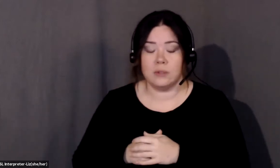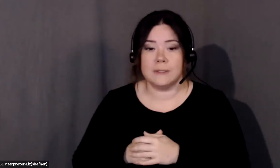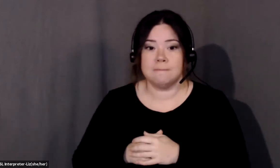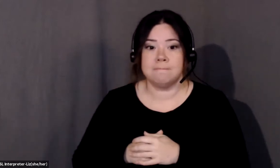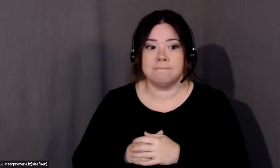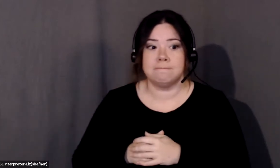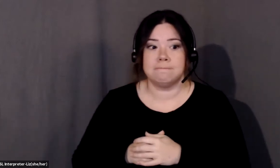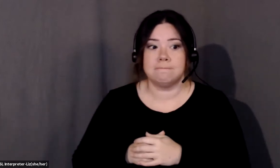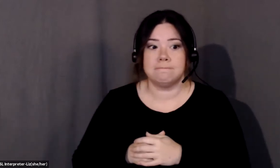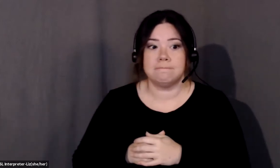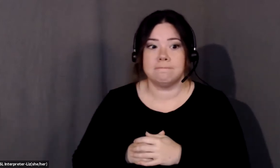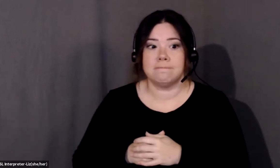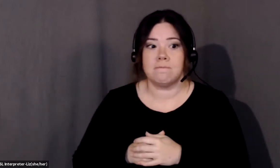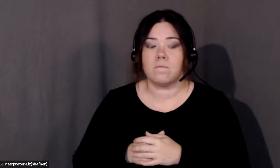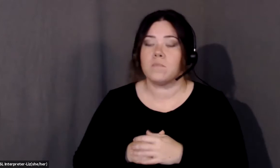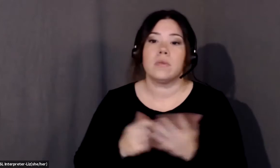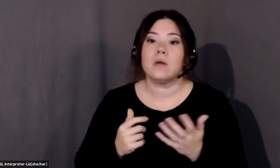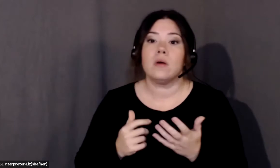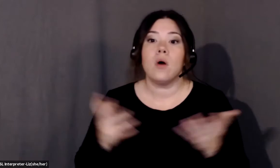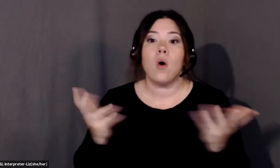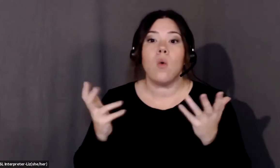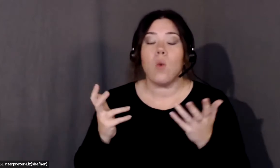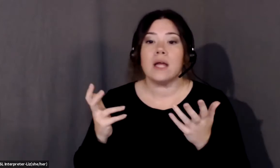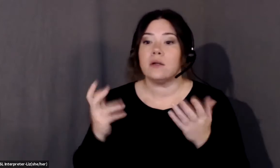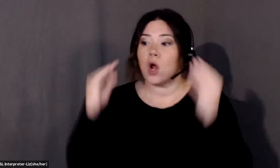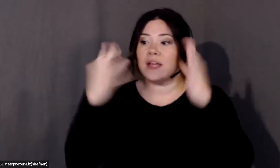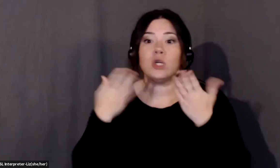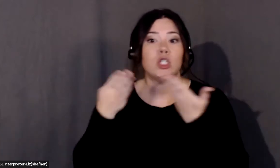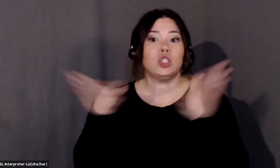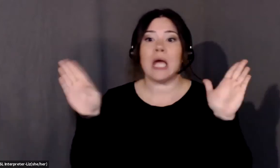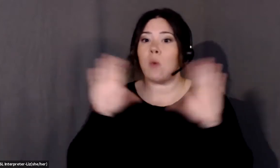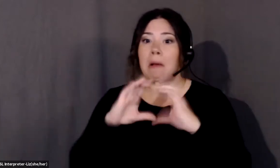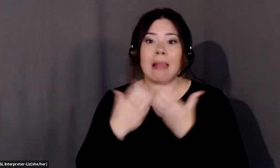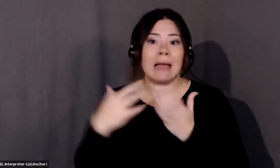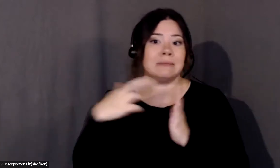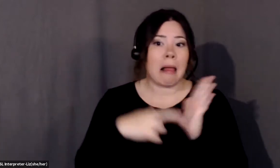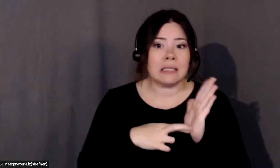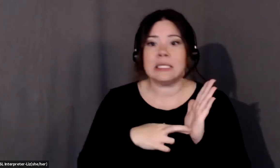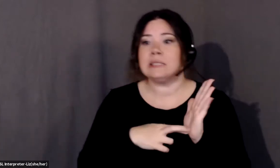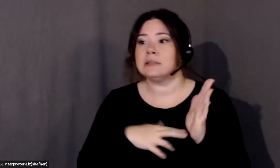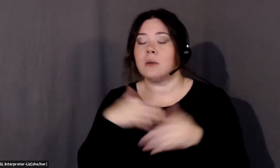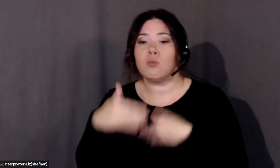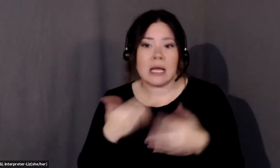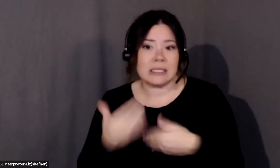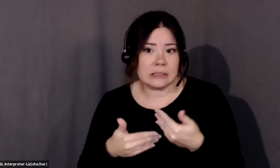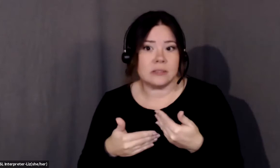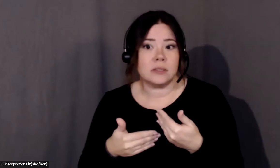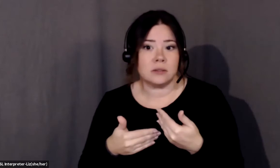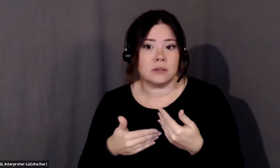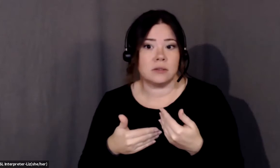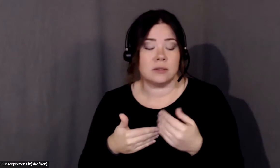What are the instructor's general class policies and process, and how does that